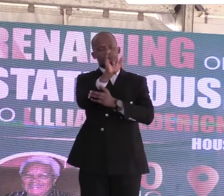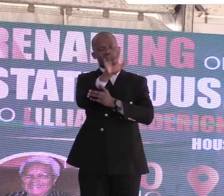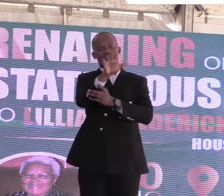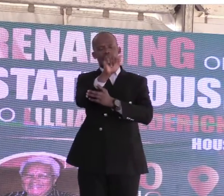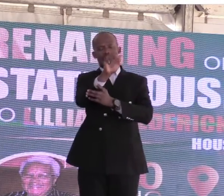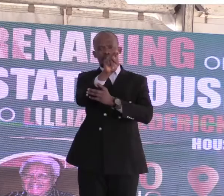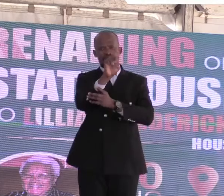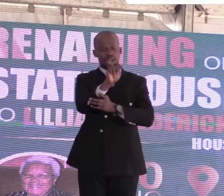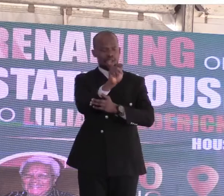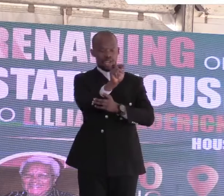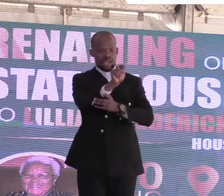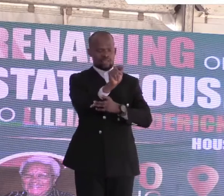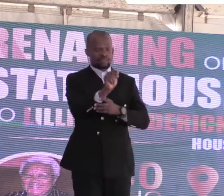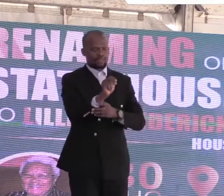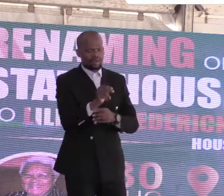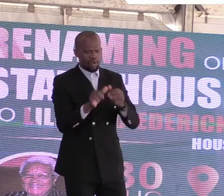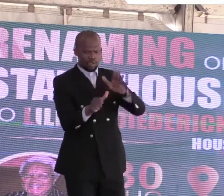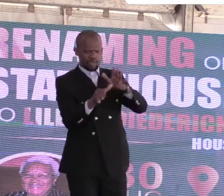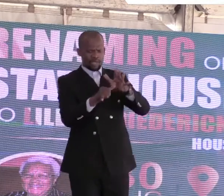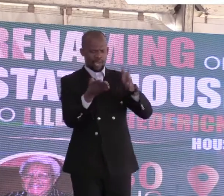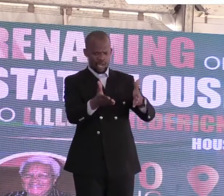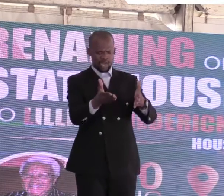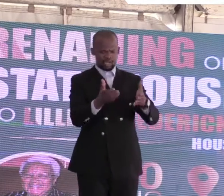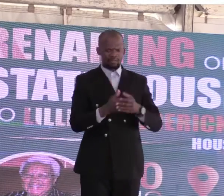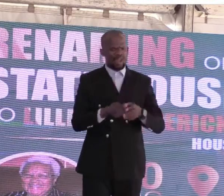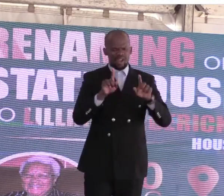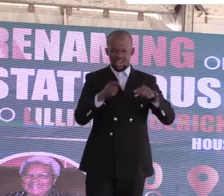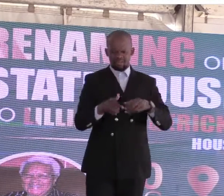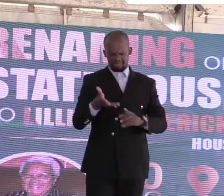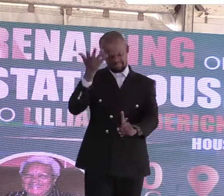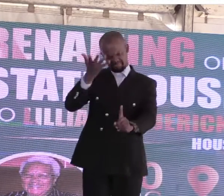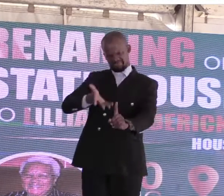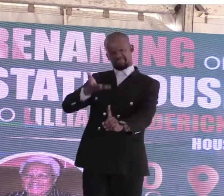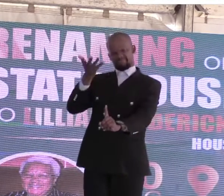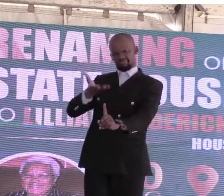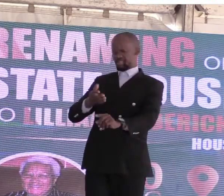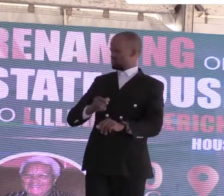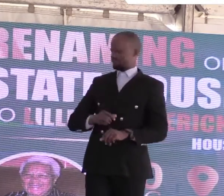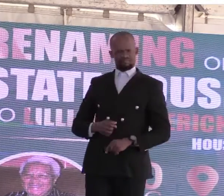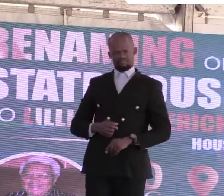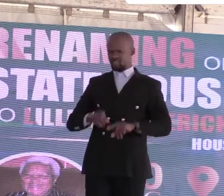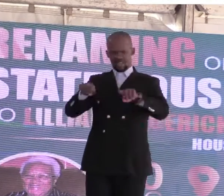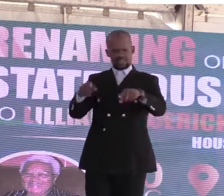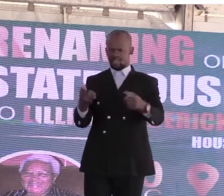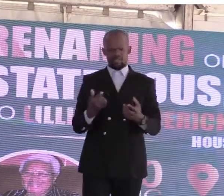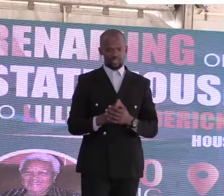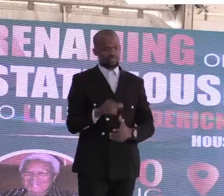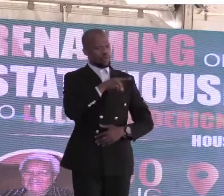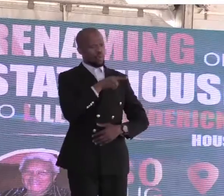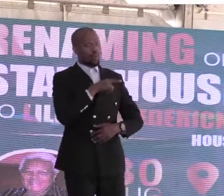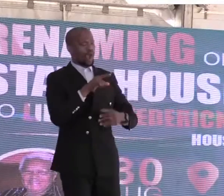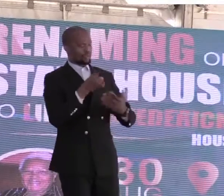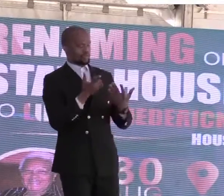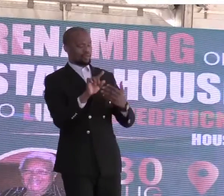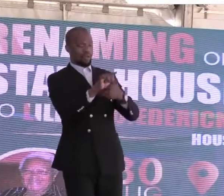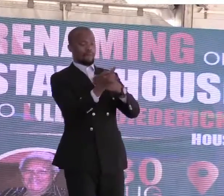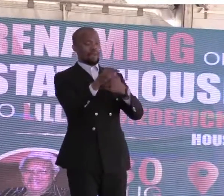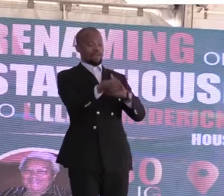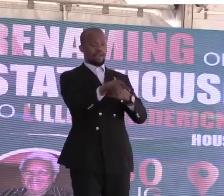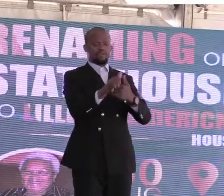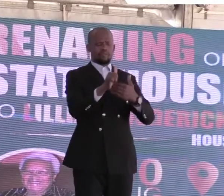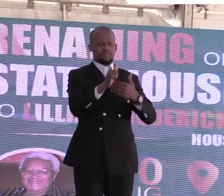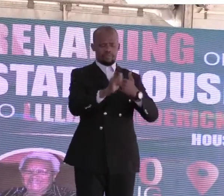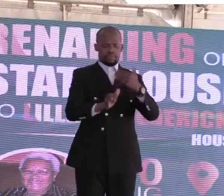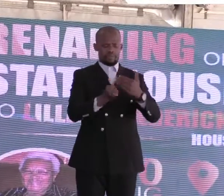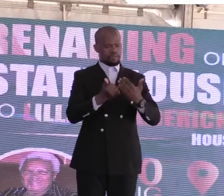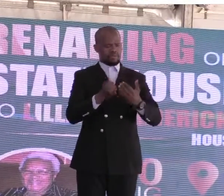The significance of this occasion cannot be underestimated. Not only is it happening during Women's Month, but